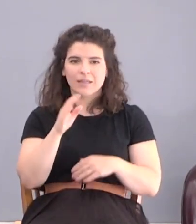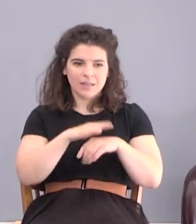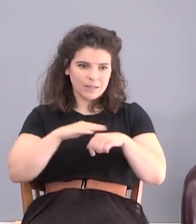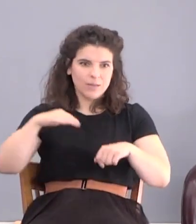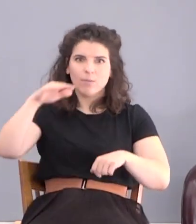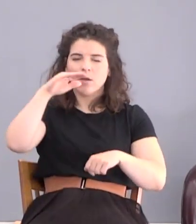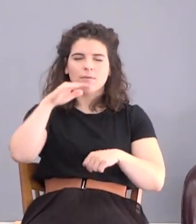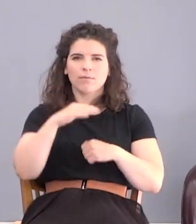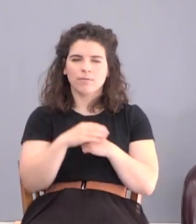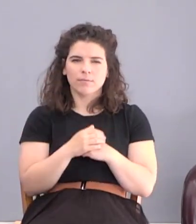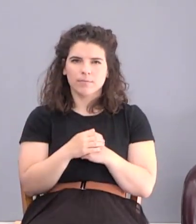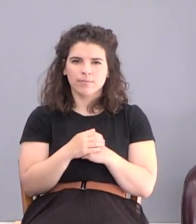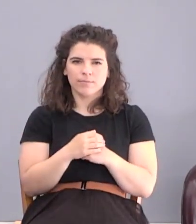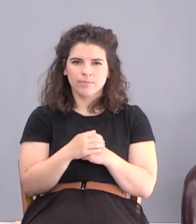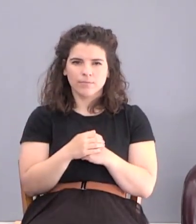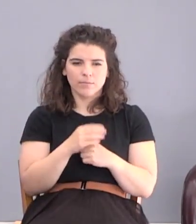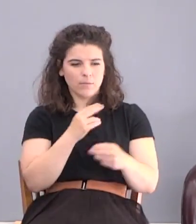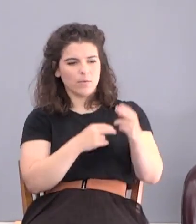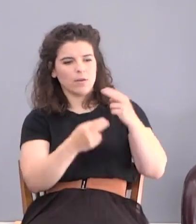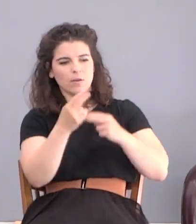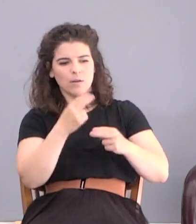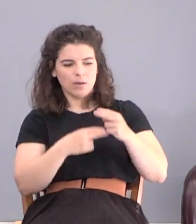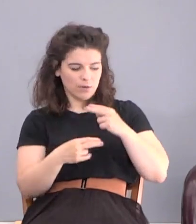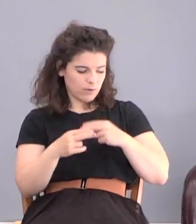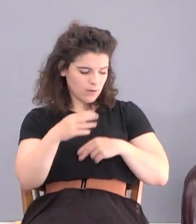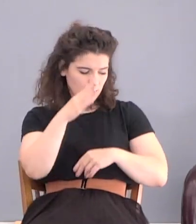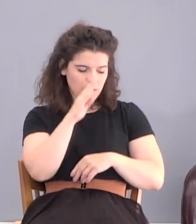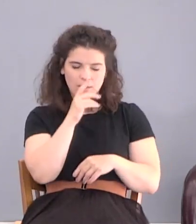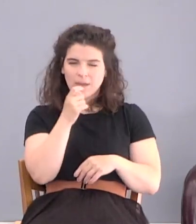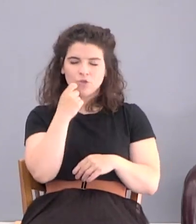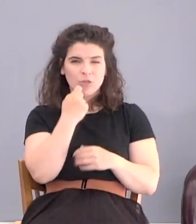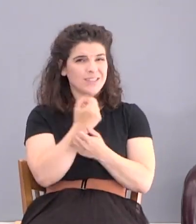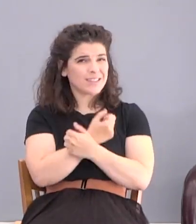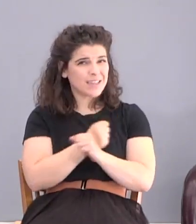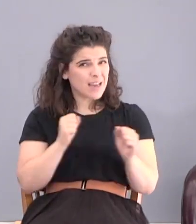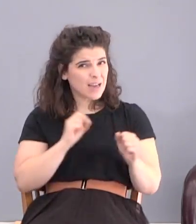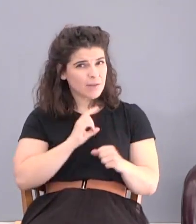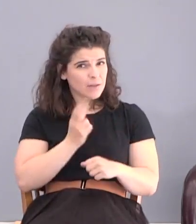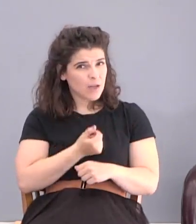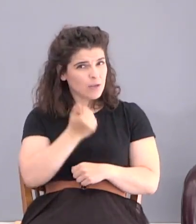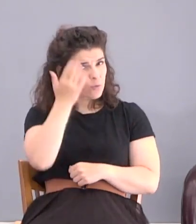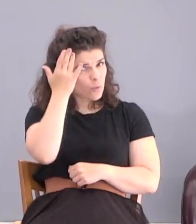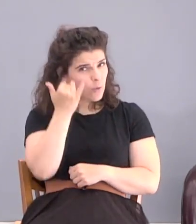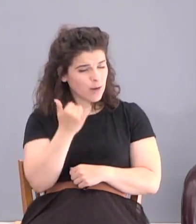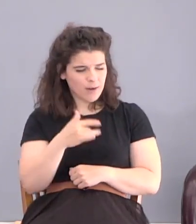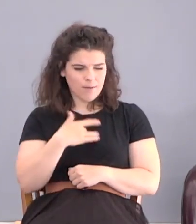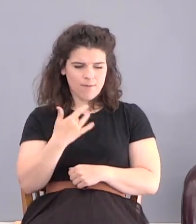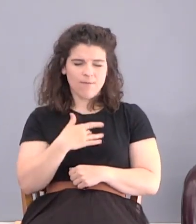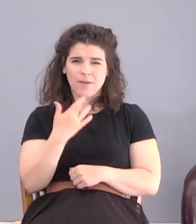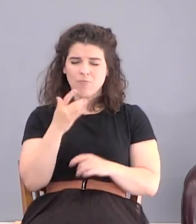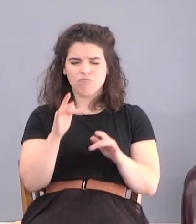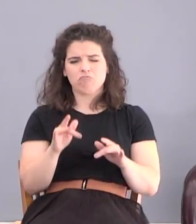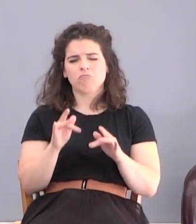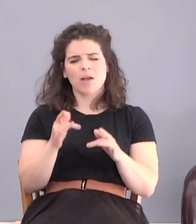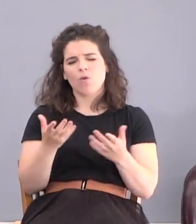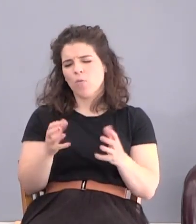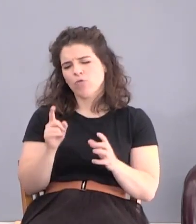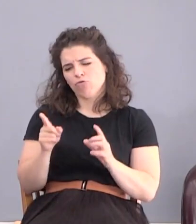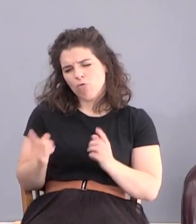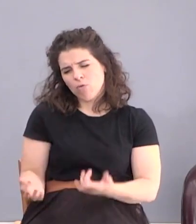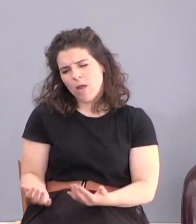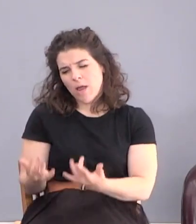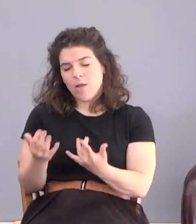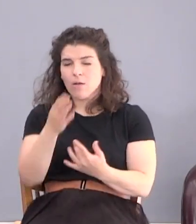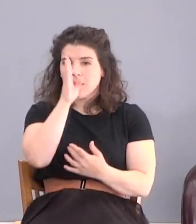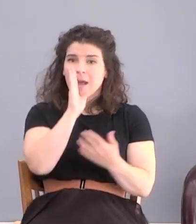above. There's an inheritance God has. God doesn't just save us because he felt bad for us and didn't want us to go to hell. He's